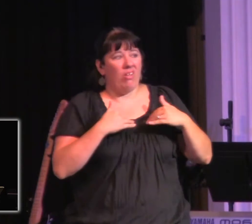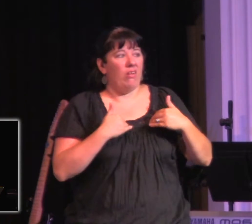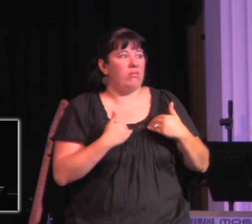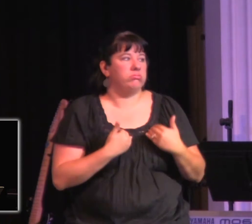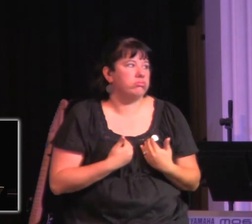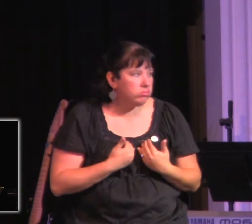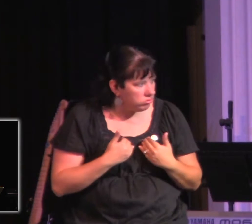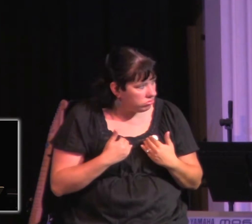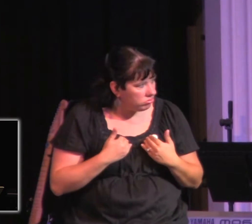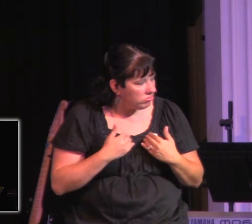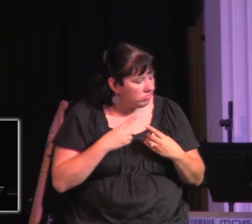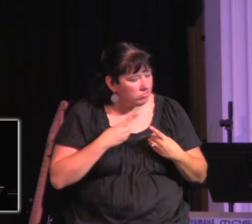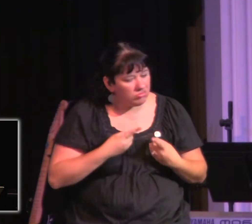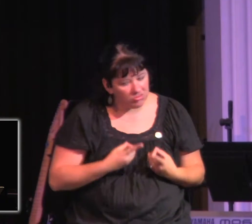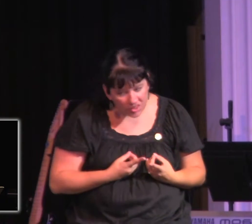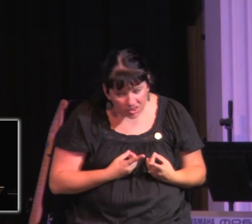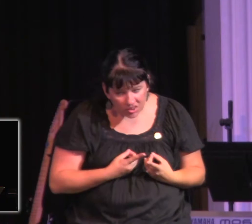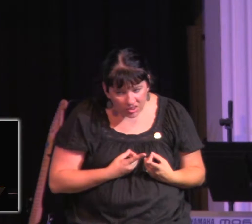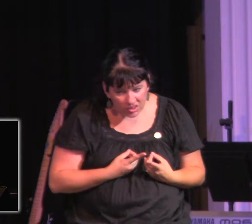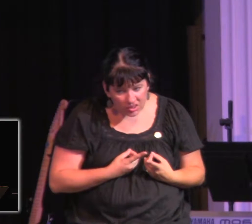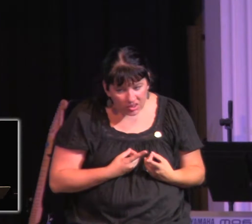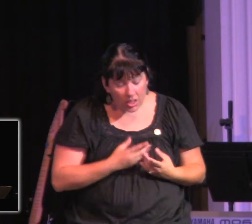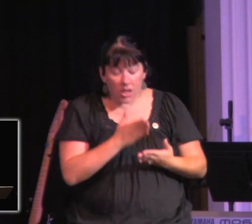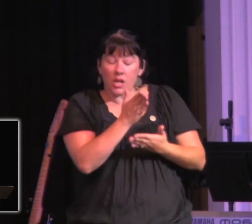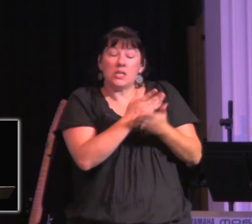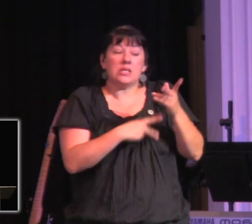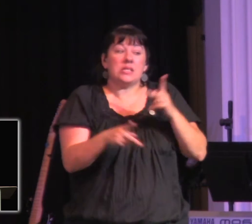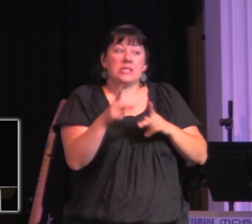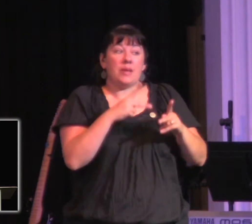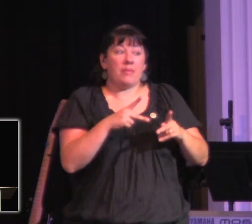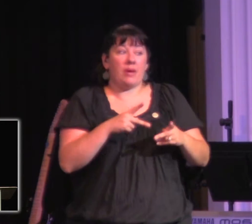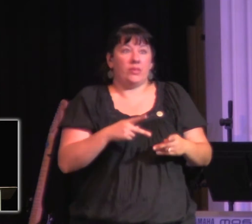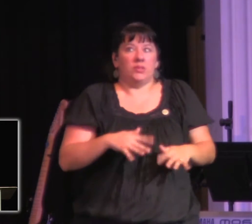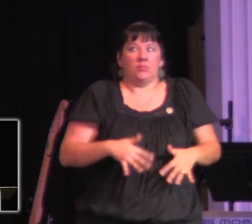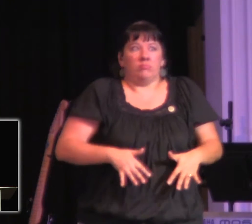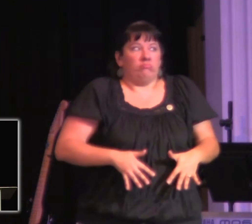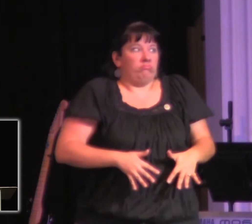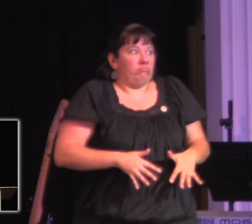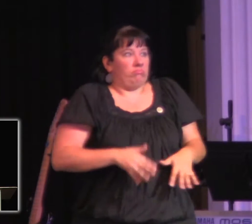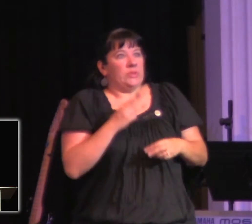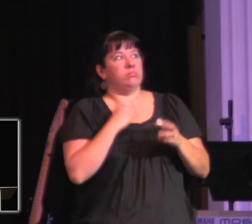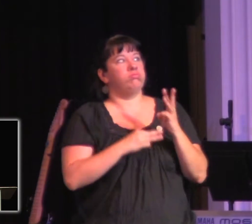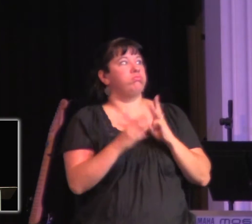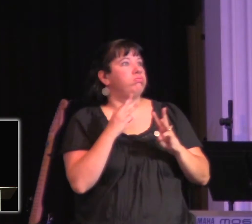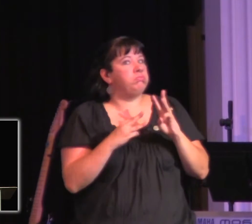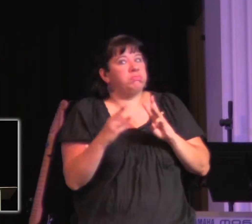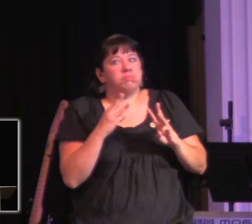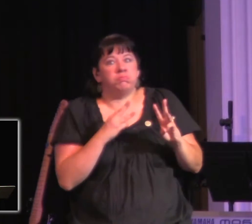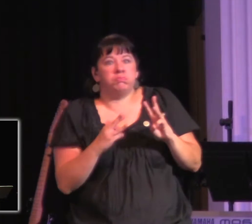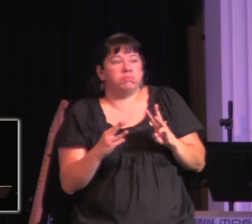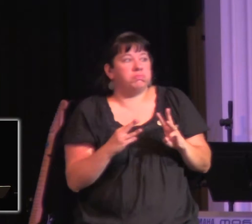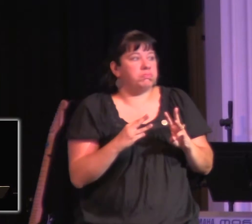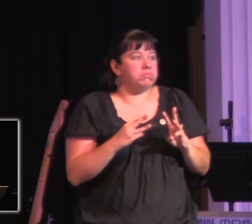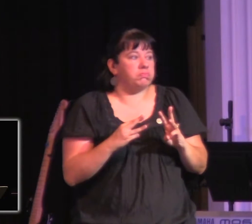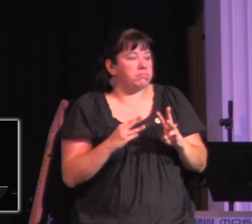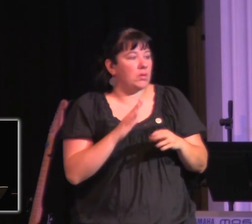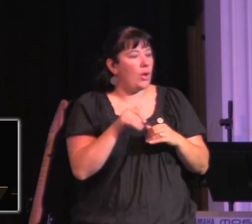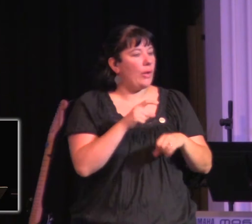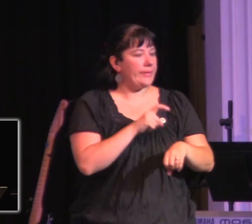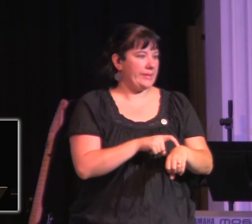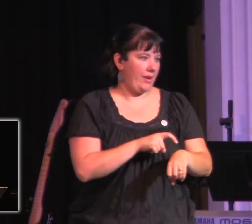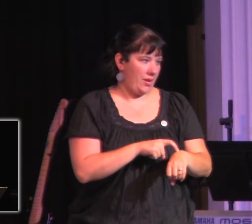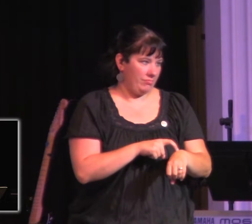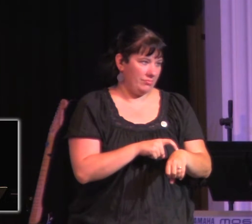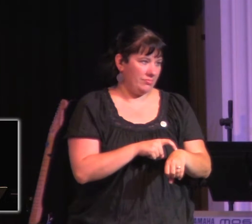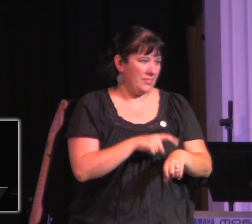devastating experience. Some of us suffer with anxiety and worry. And it's hard for us to just maintain a level of